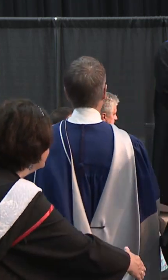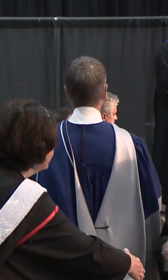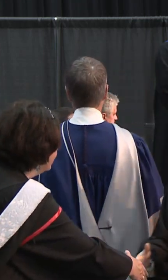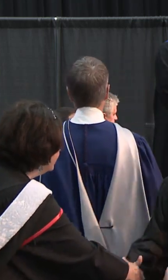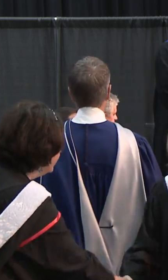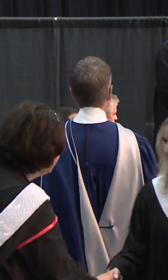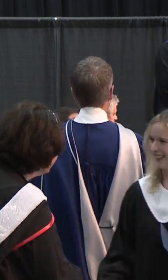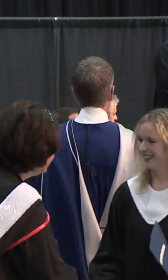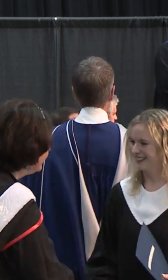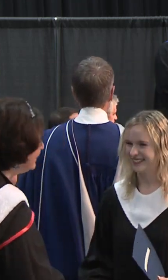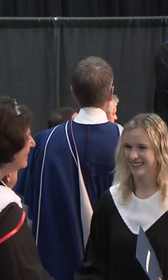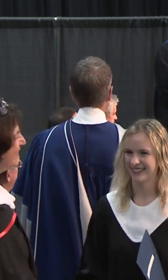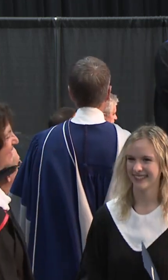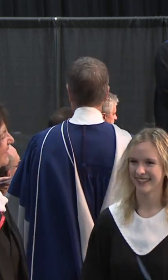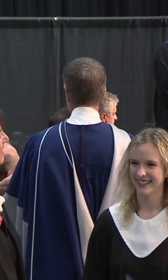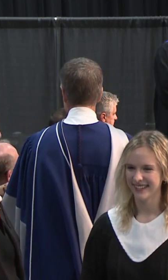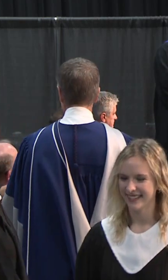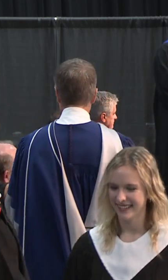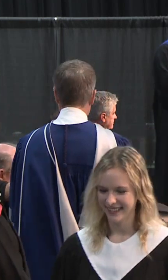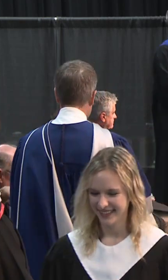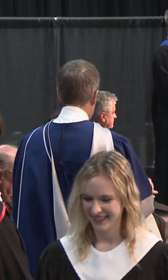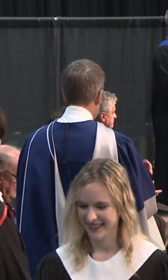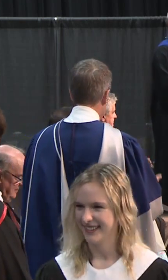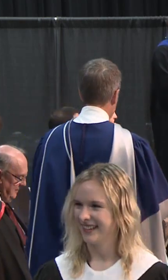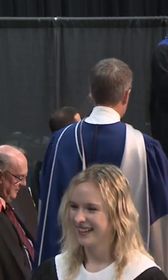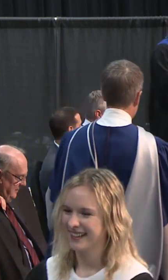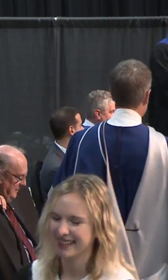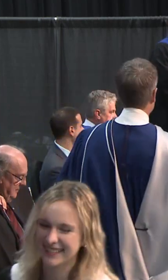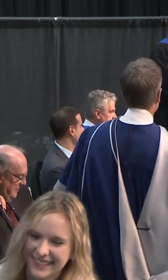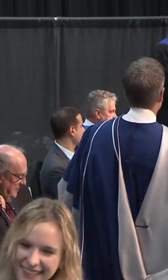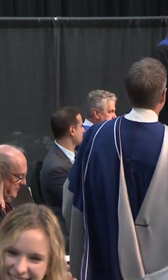With honors, Luann Thurber Titus.